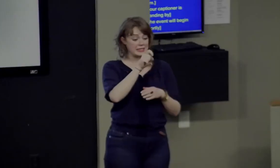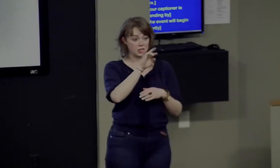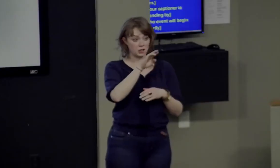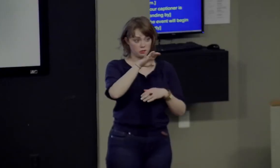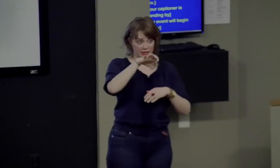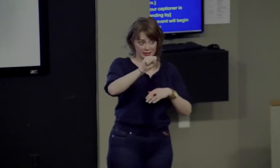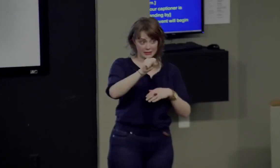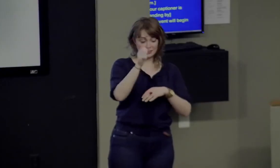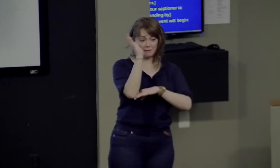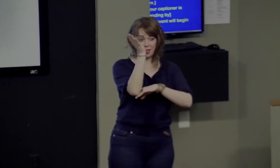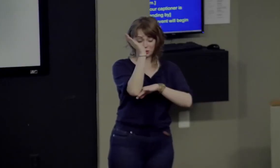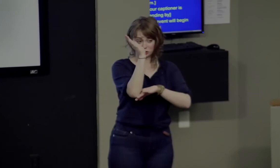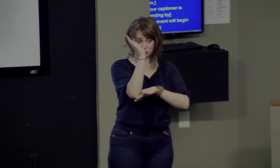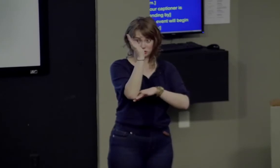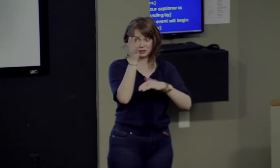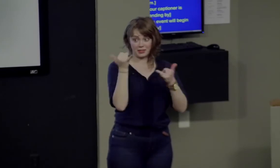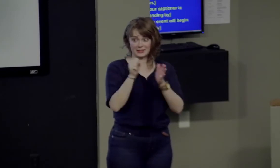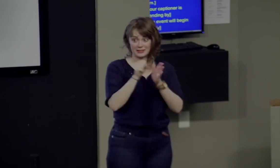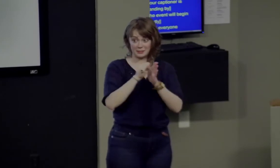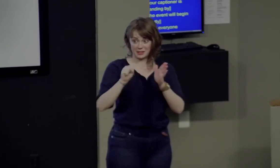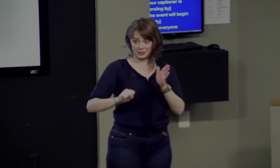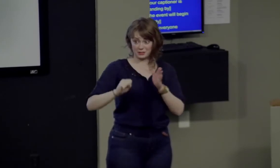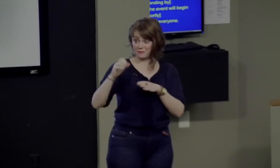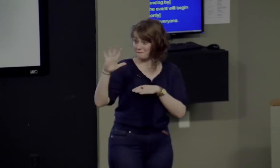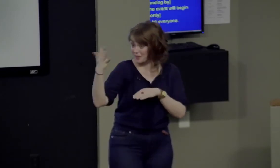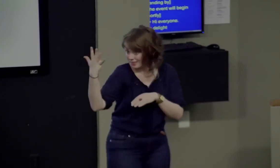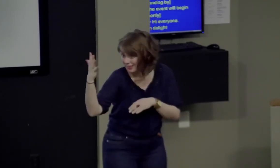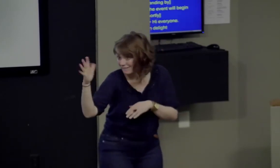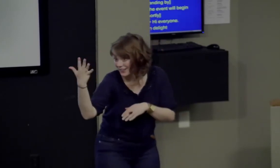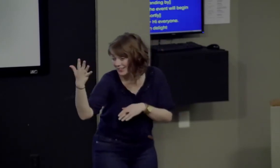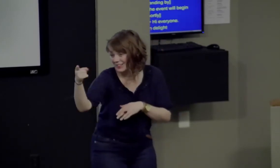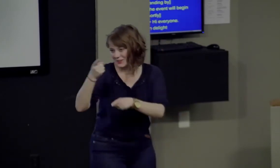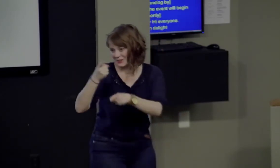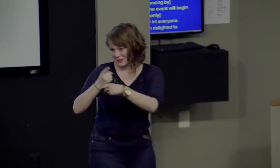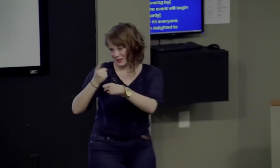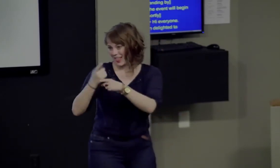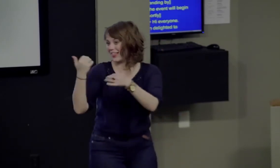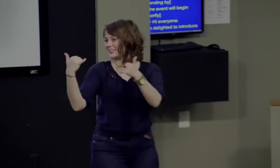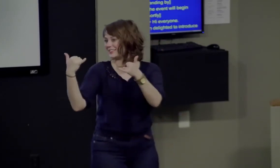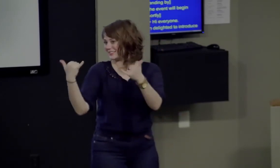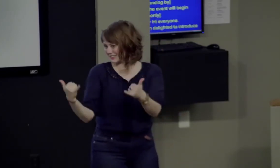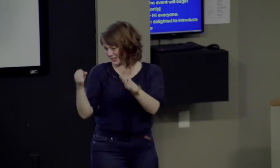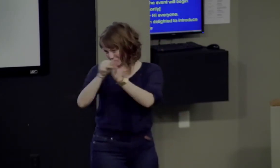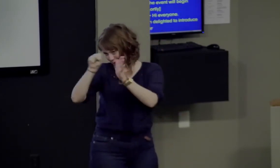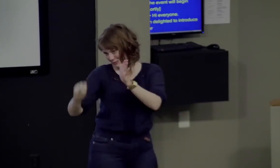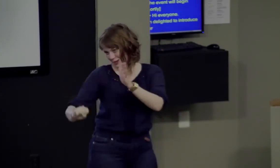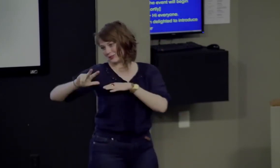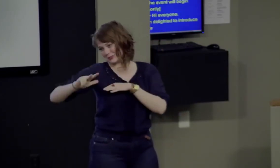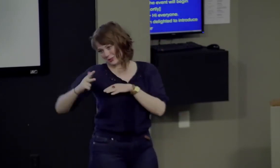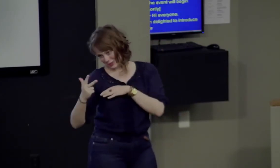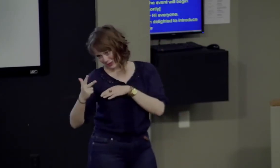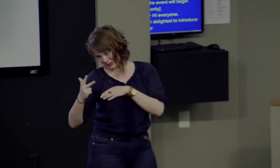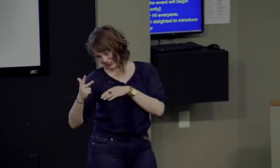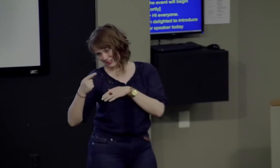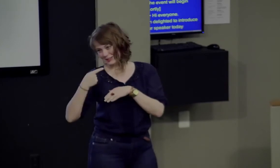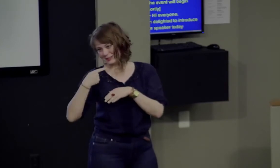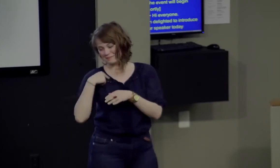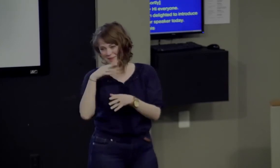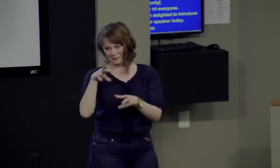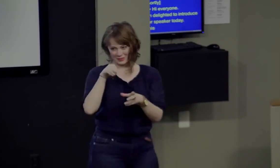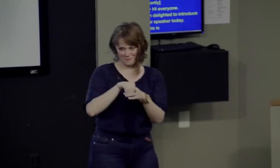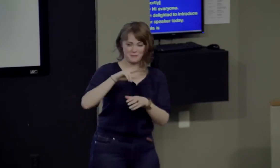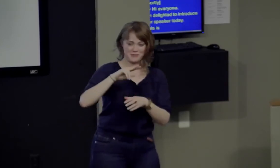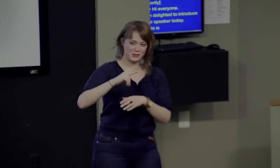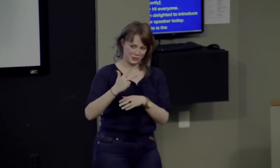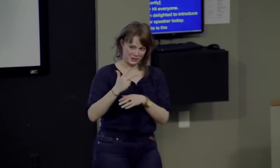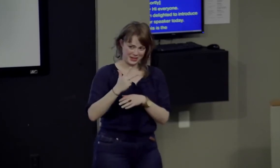this is the third lecture in our lecture series this semester, our fifth. For this semester, it's the